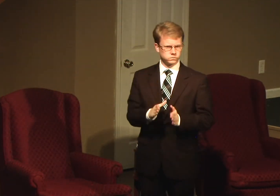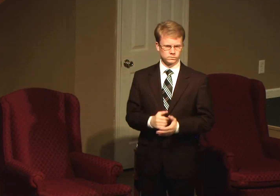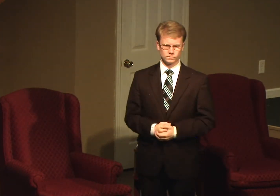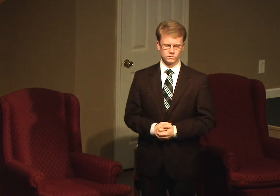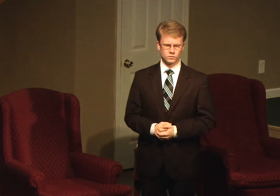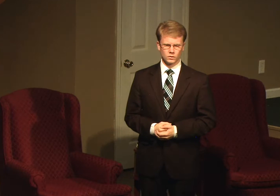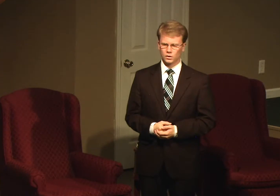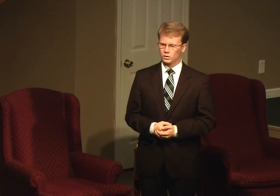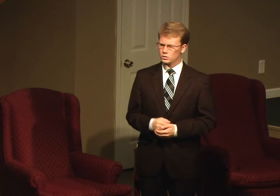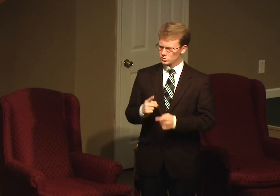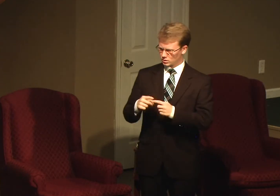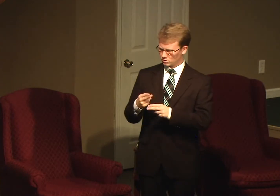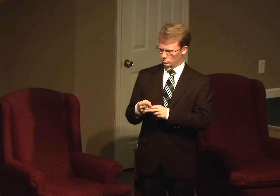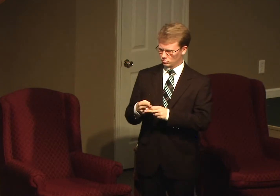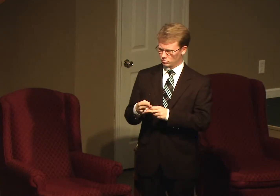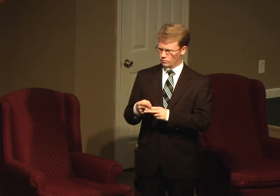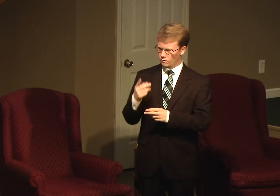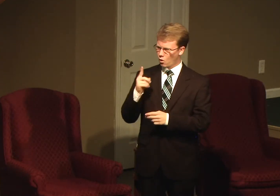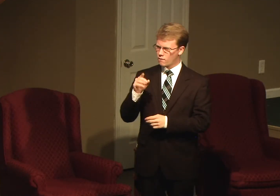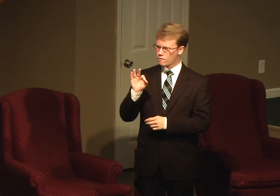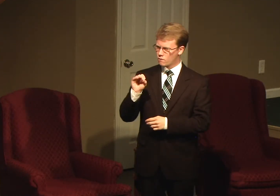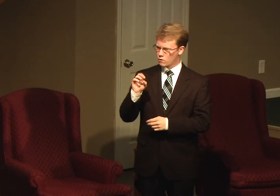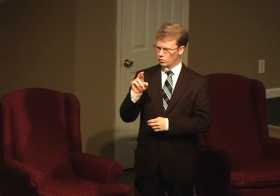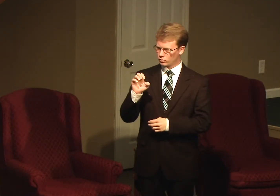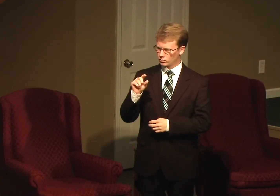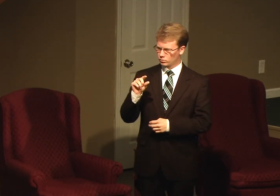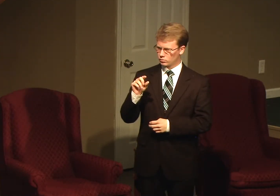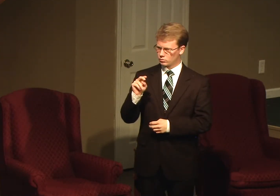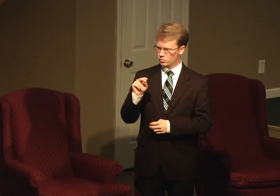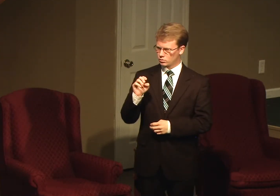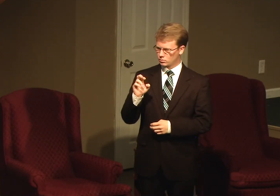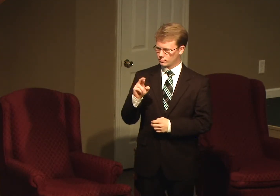I don't want to be a foreigner. Is that your sign?